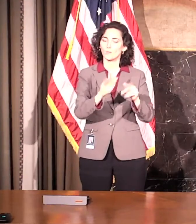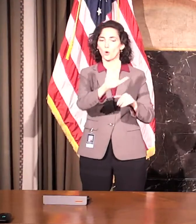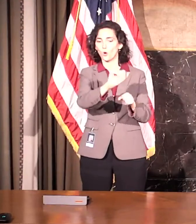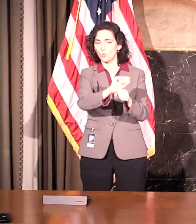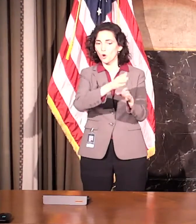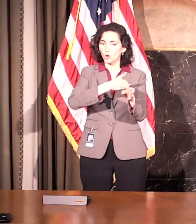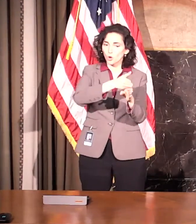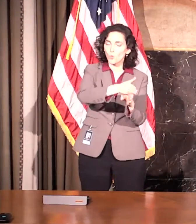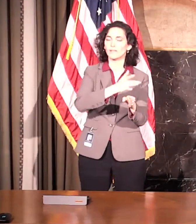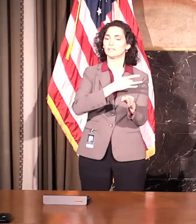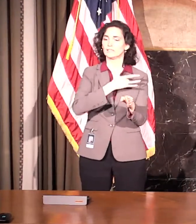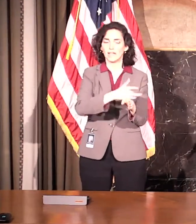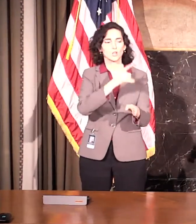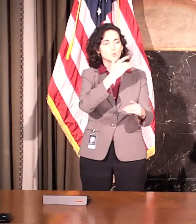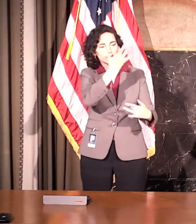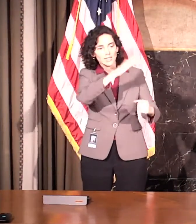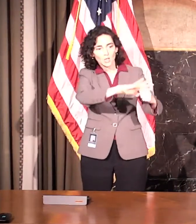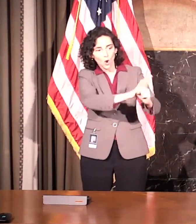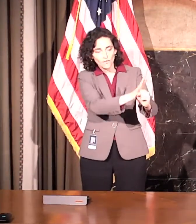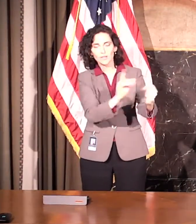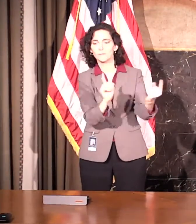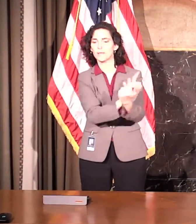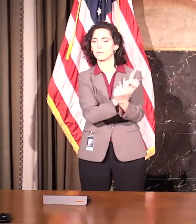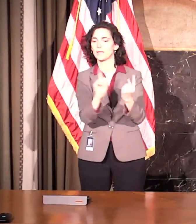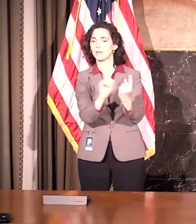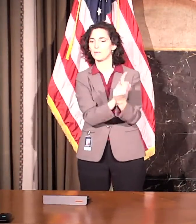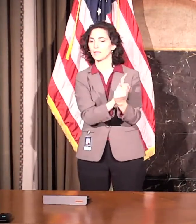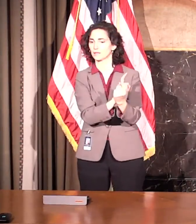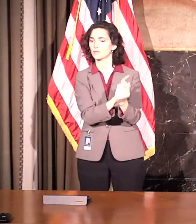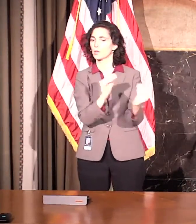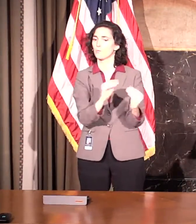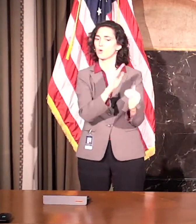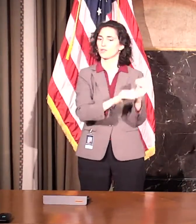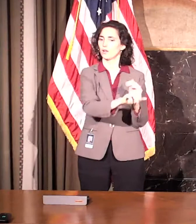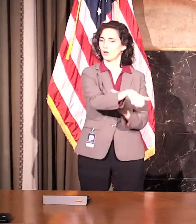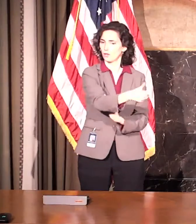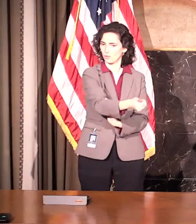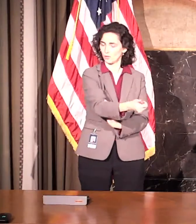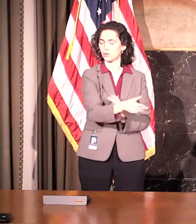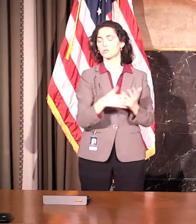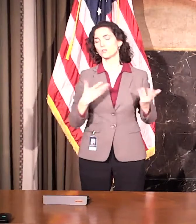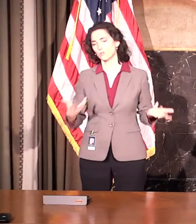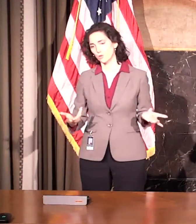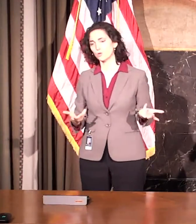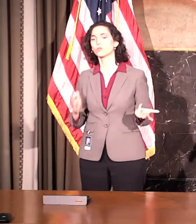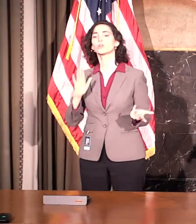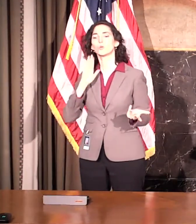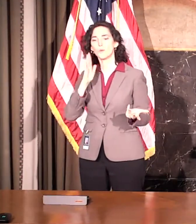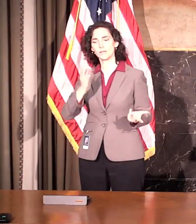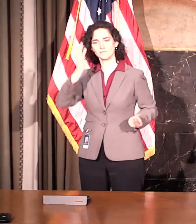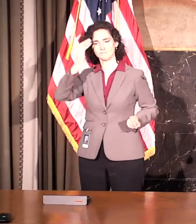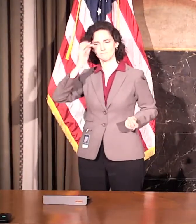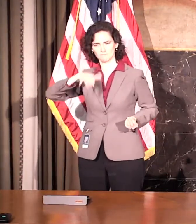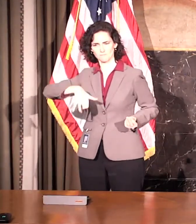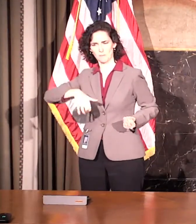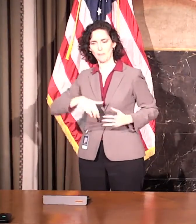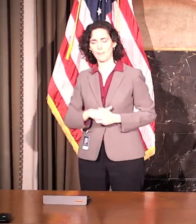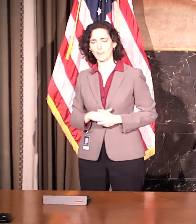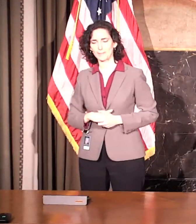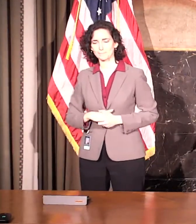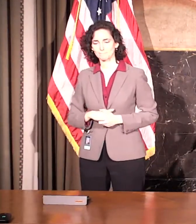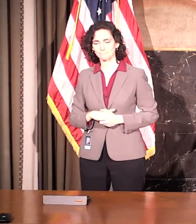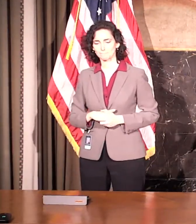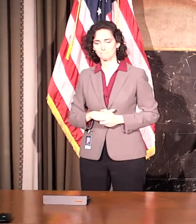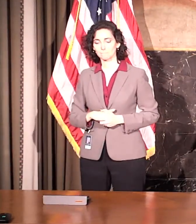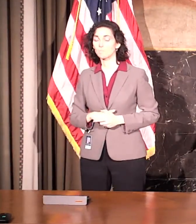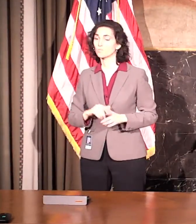individuals who have COVID more frequently than others, and so forth. And so we're going to be taking that into consideration. But there's a